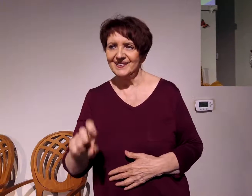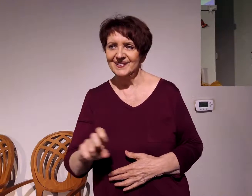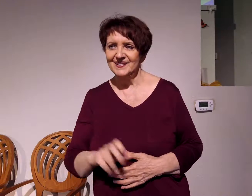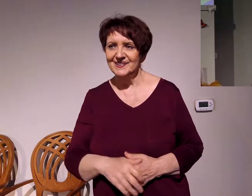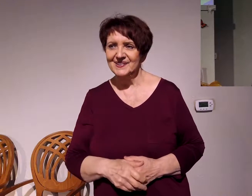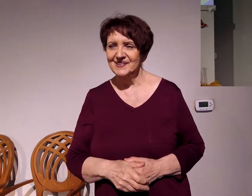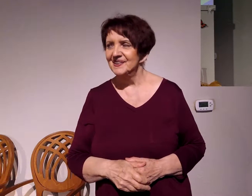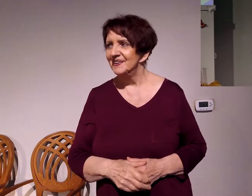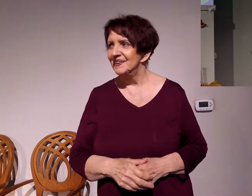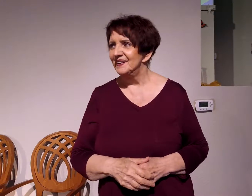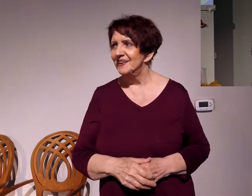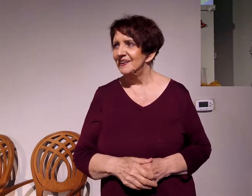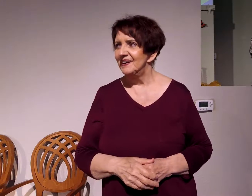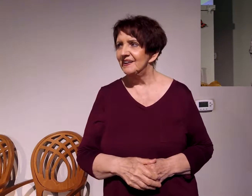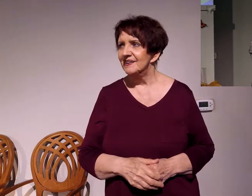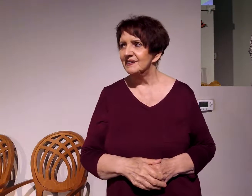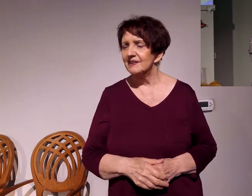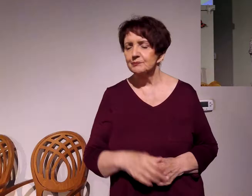Okay.